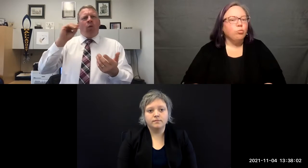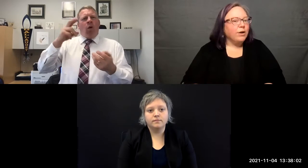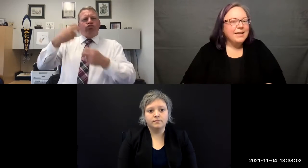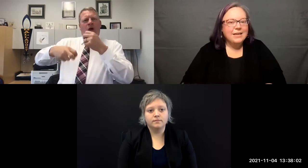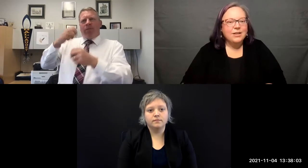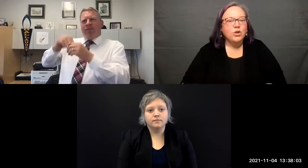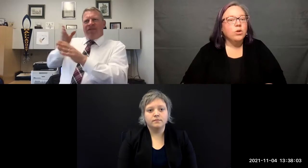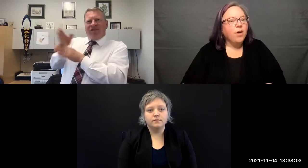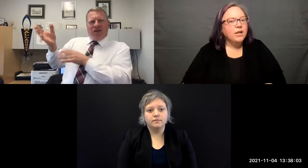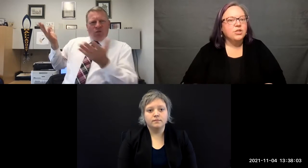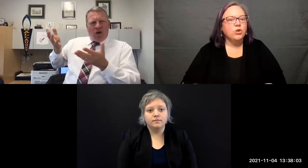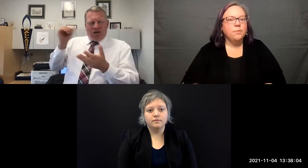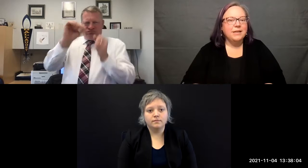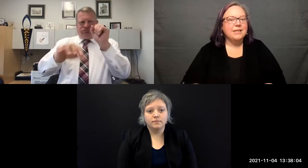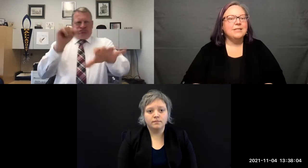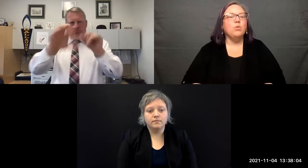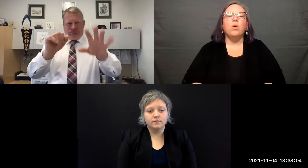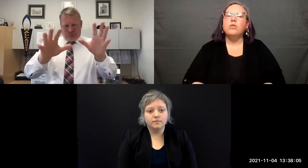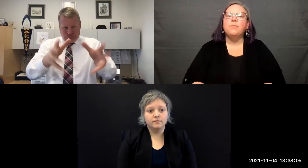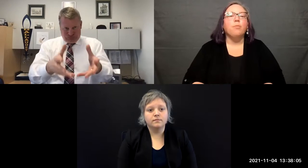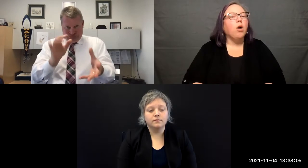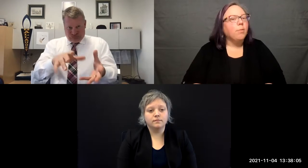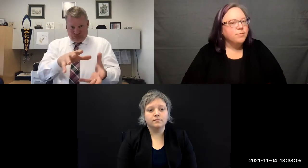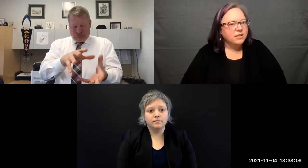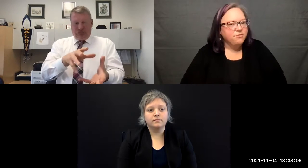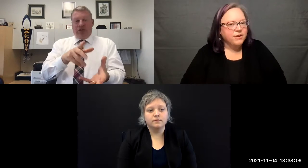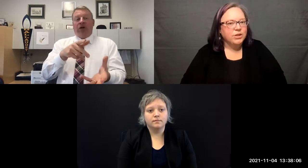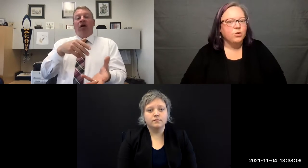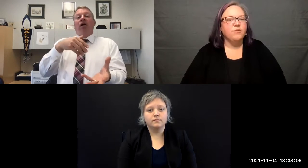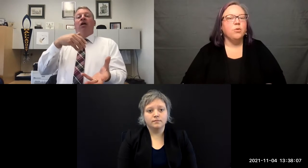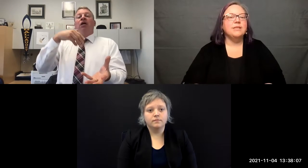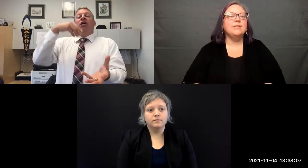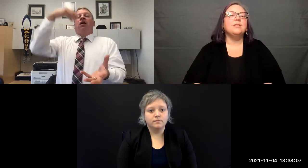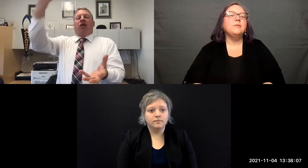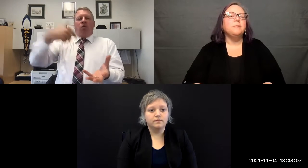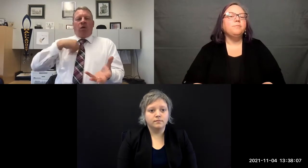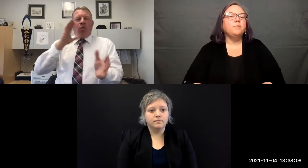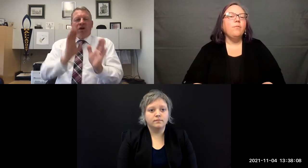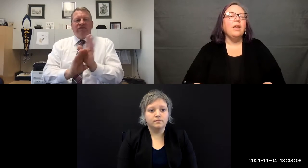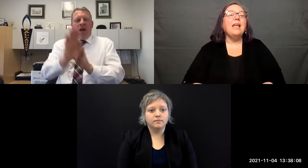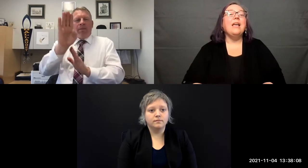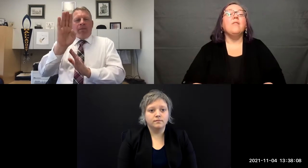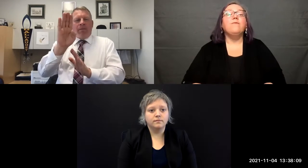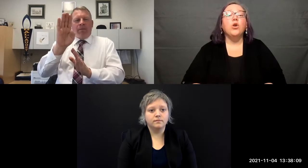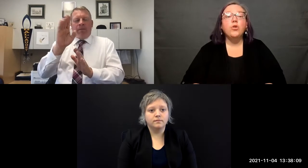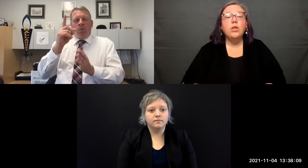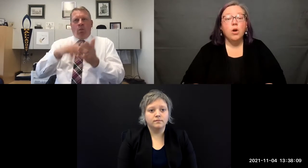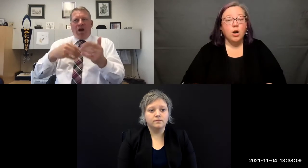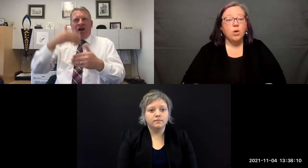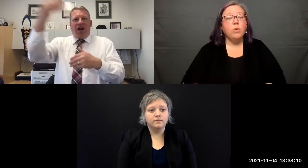Bringing in your thoughts, your opinions. What are some of the problems in the field that you have noticed? Further along, we will